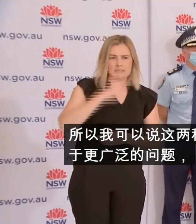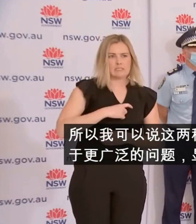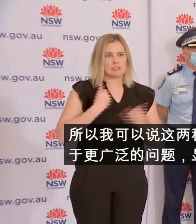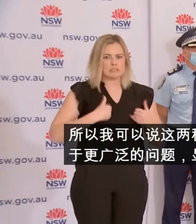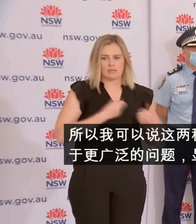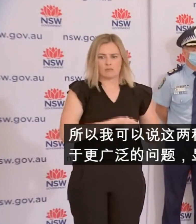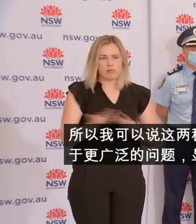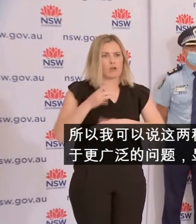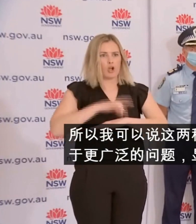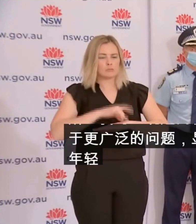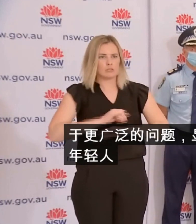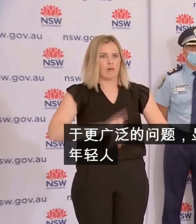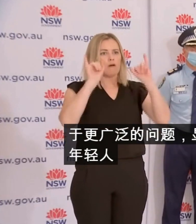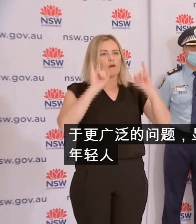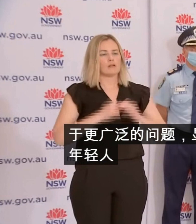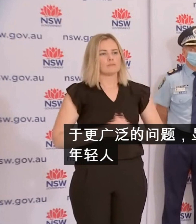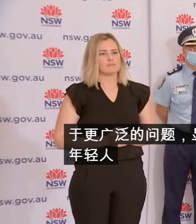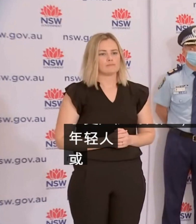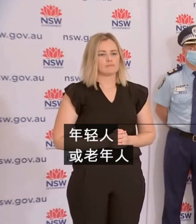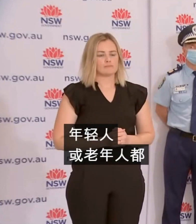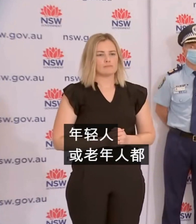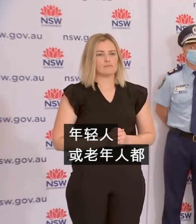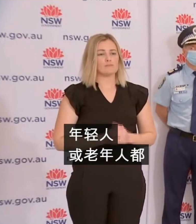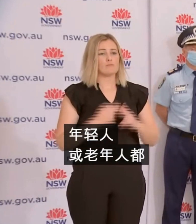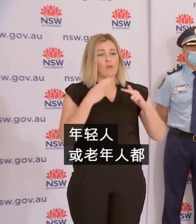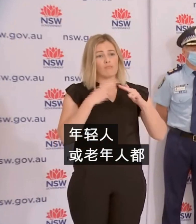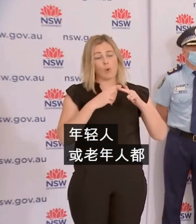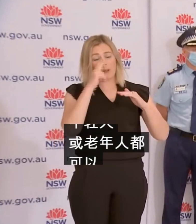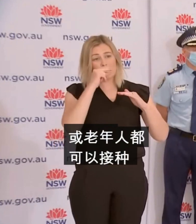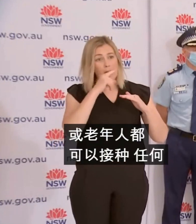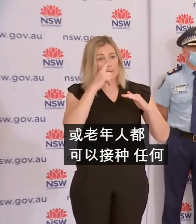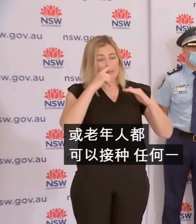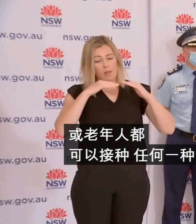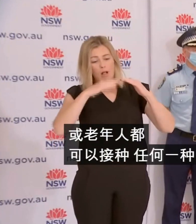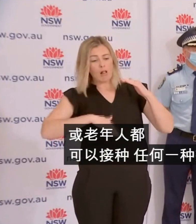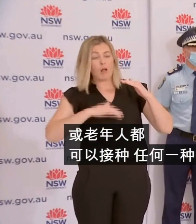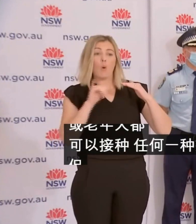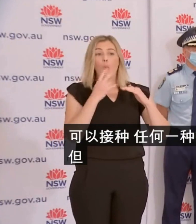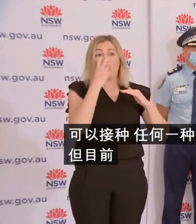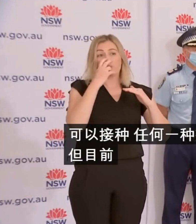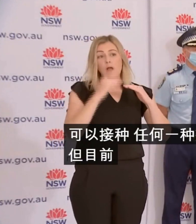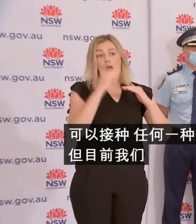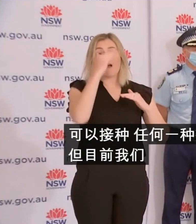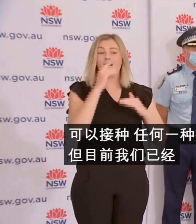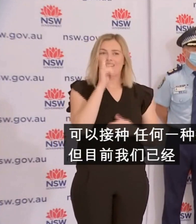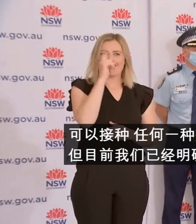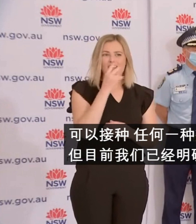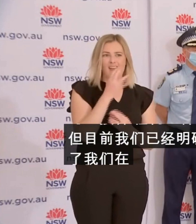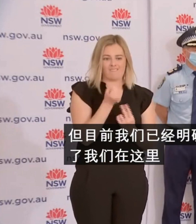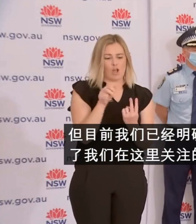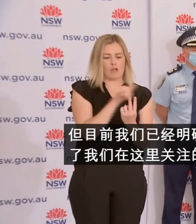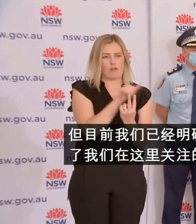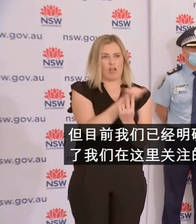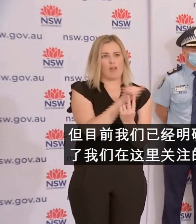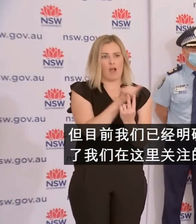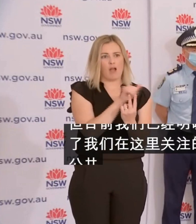broader issue, obviously younger people or older people can have either one of the vaccines, but at the moment we've made clear